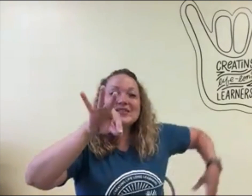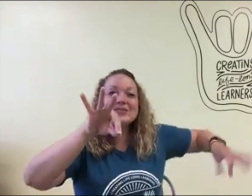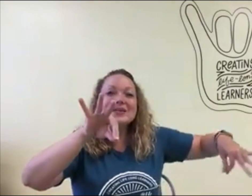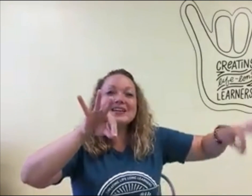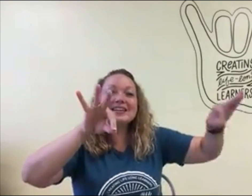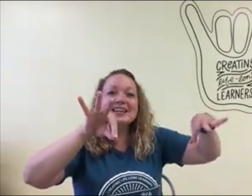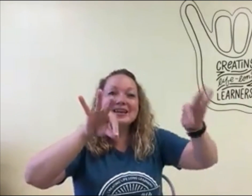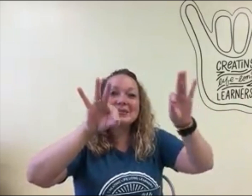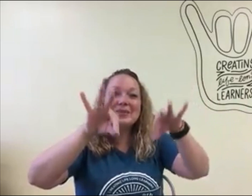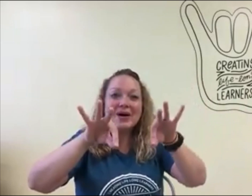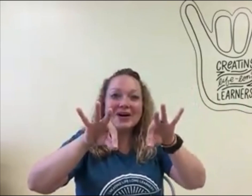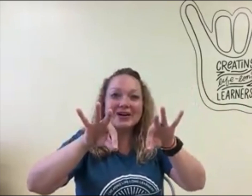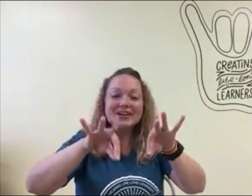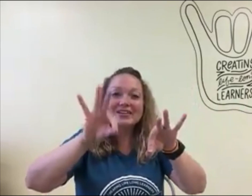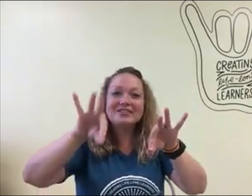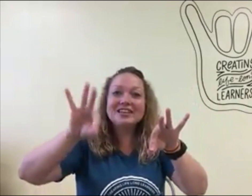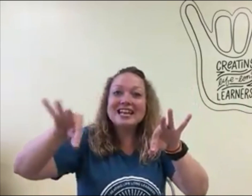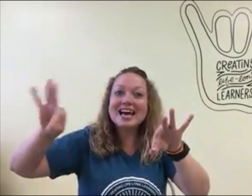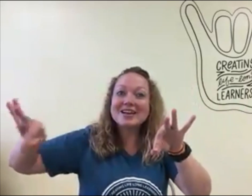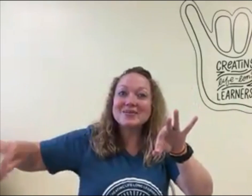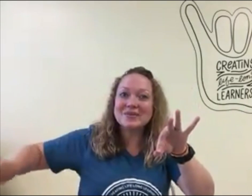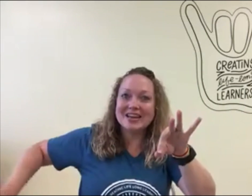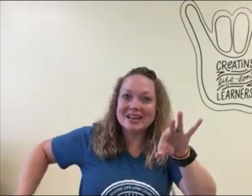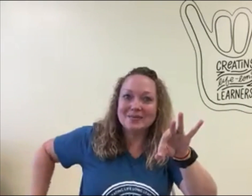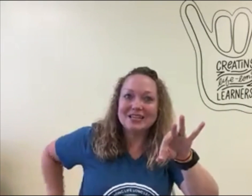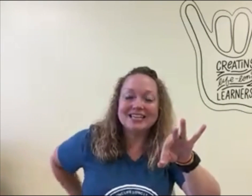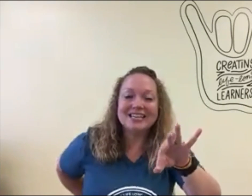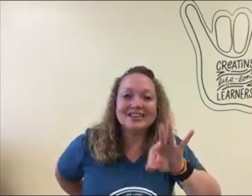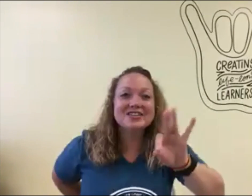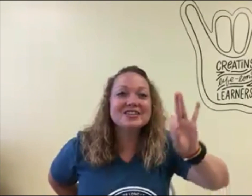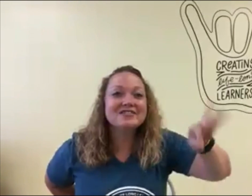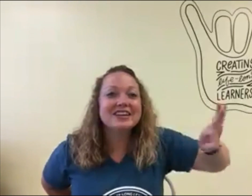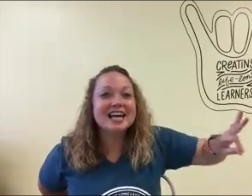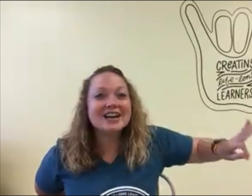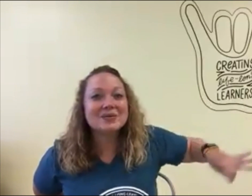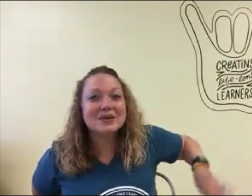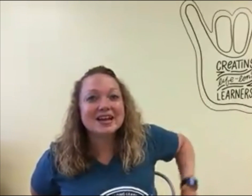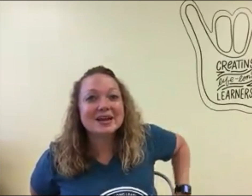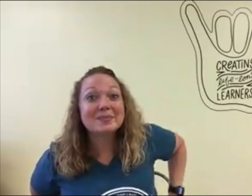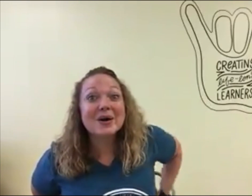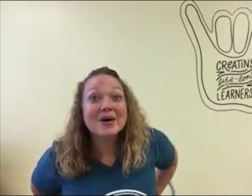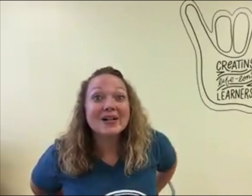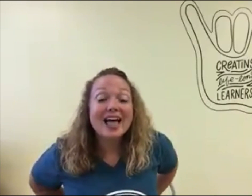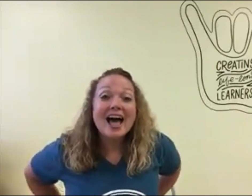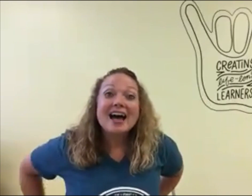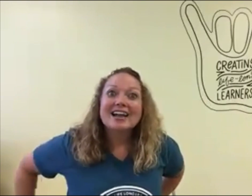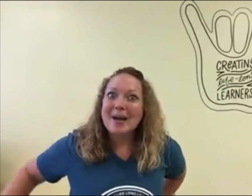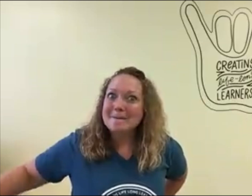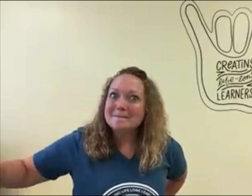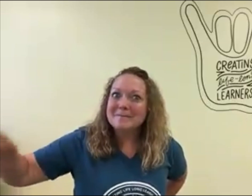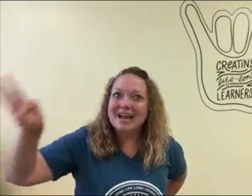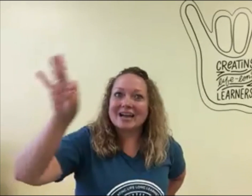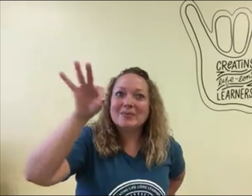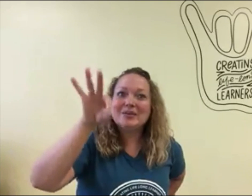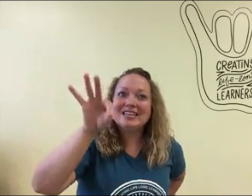named Paul. Fly away, Peter, fly away, Paul. Come back, Peter,